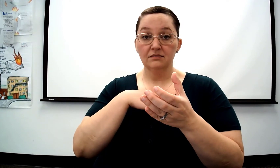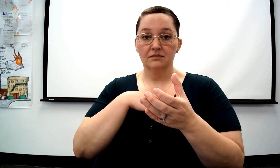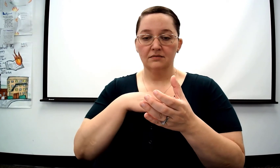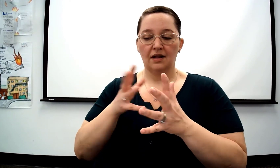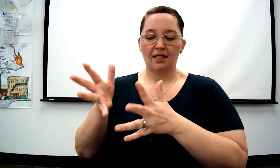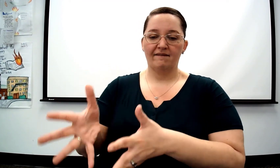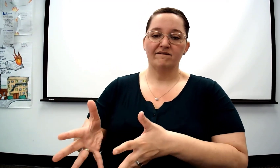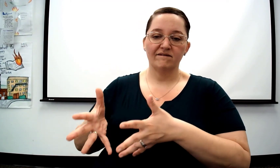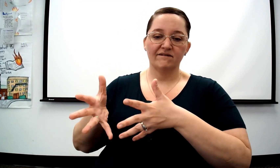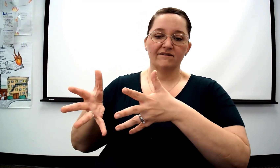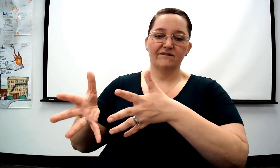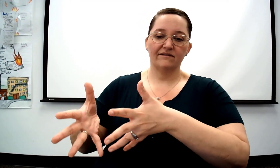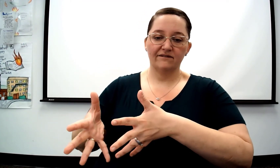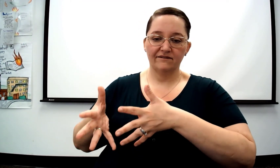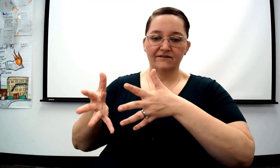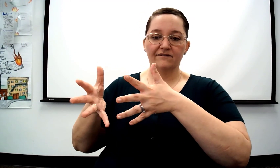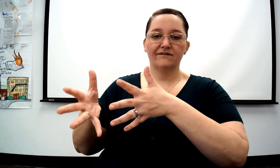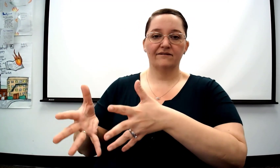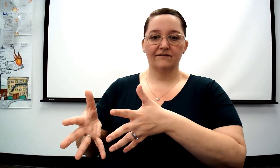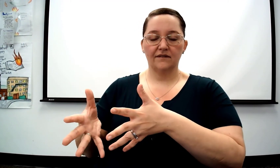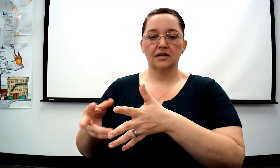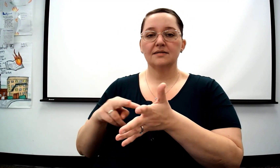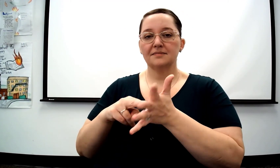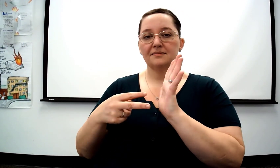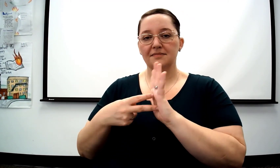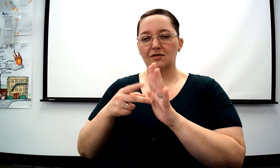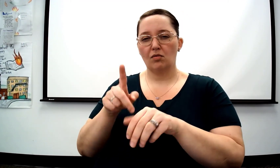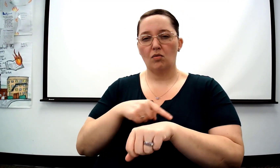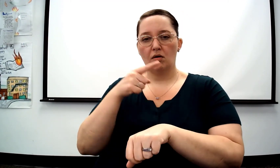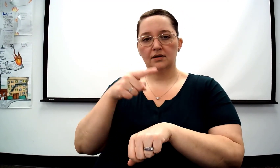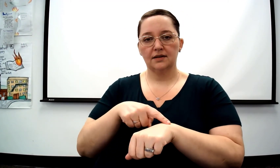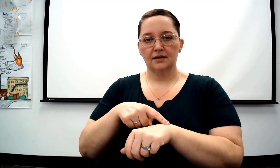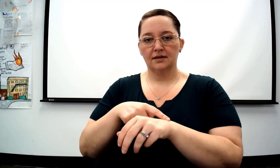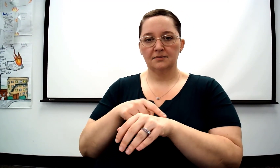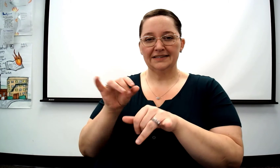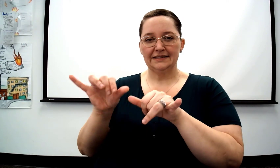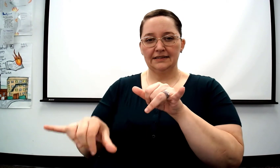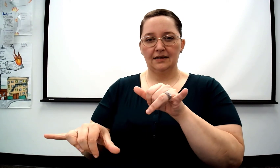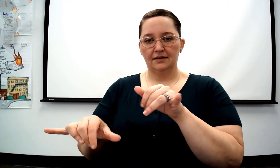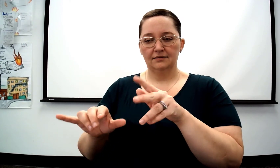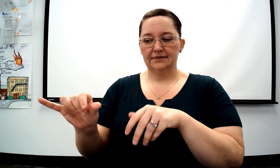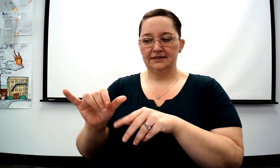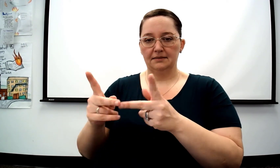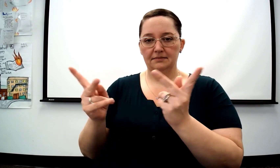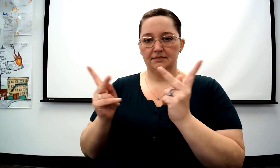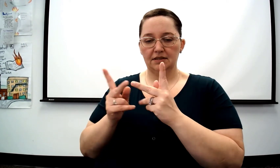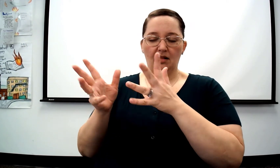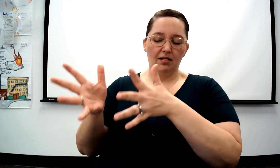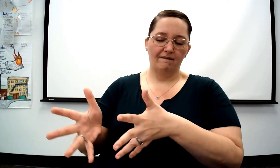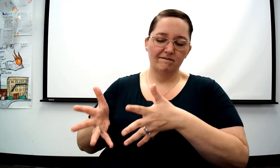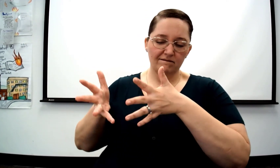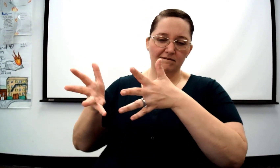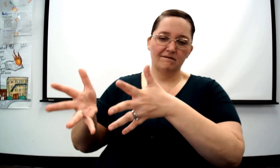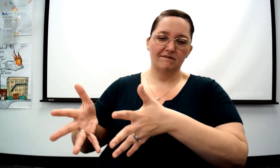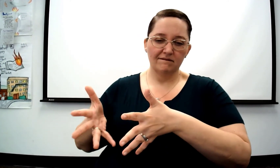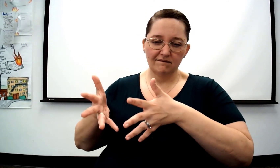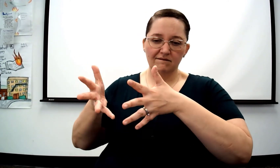stinks. Right? See this modification where you're spinning it? That means it's staying for a long time in the same